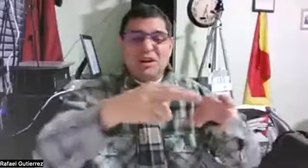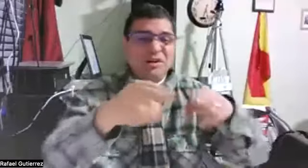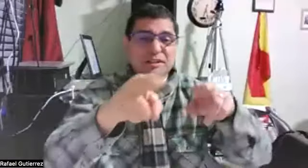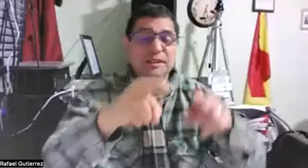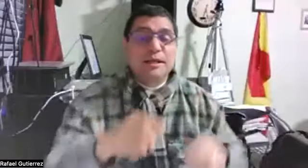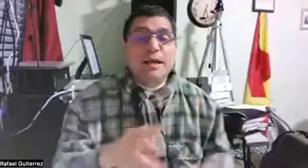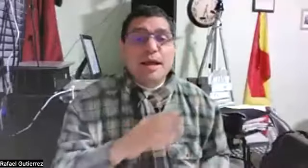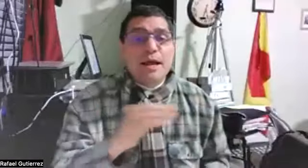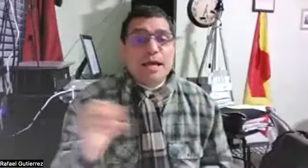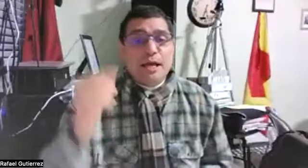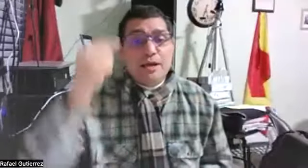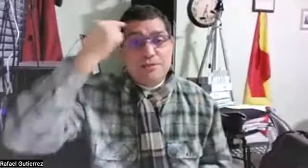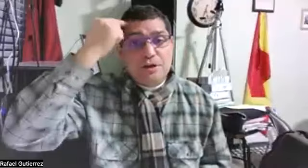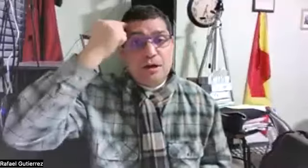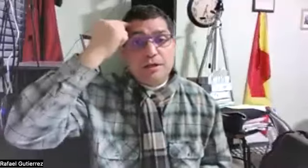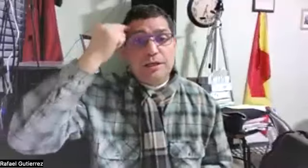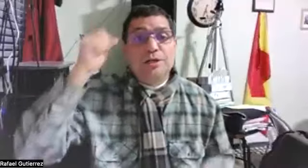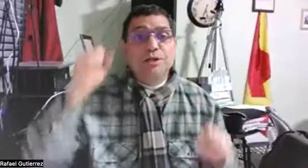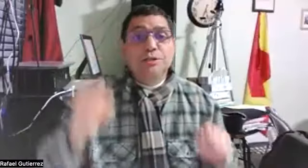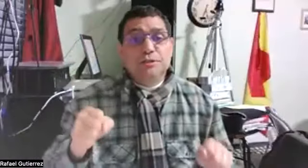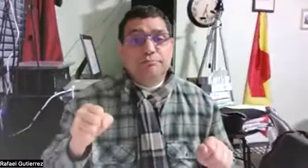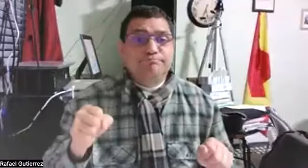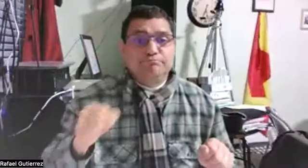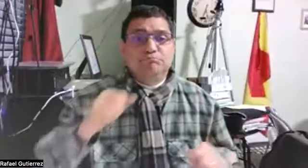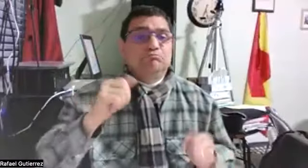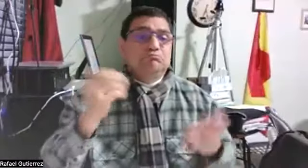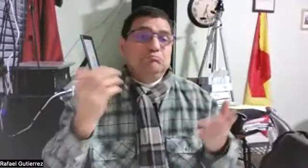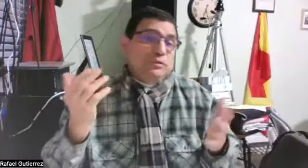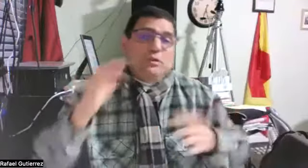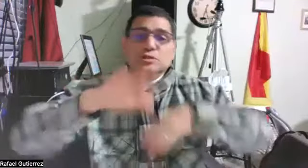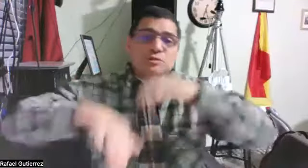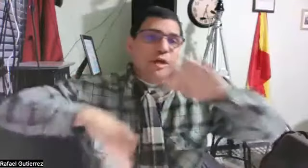strong current. And he thought he could, you know, swim.